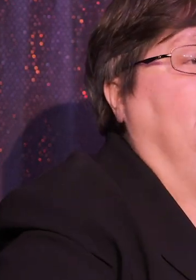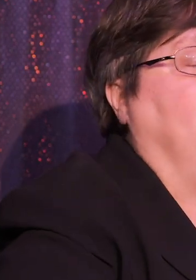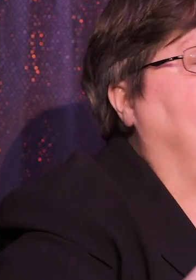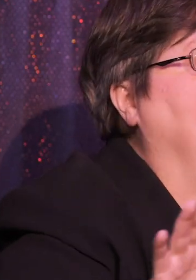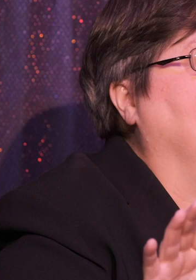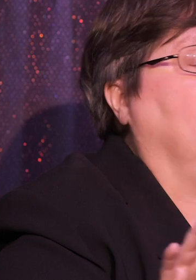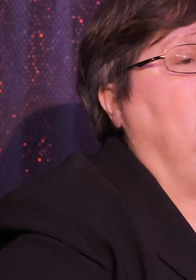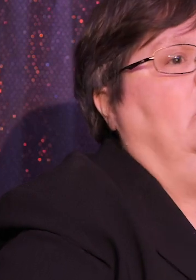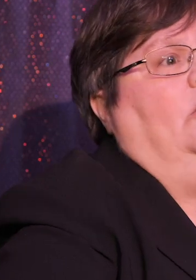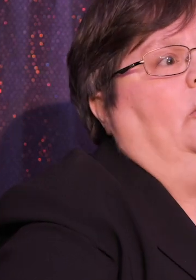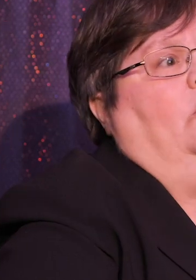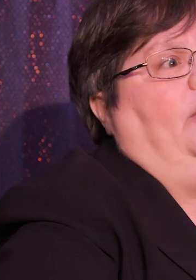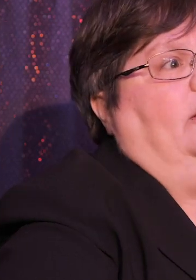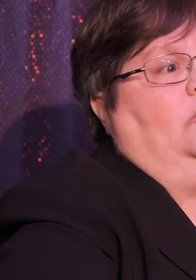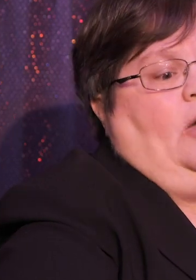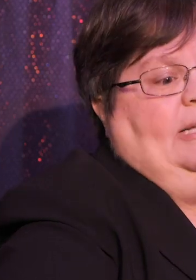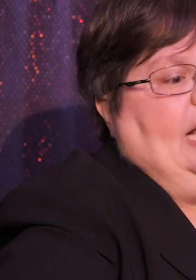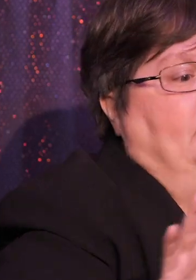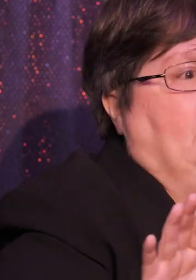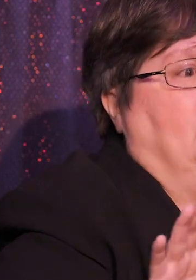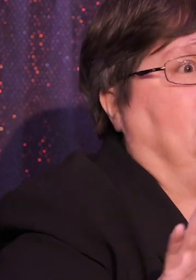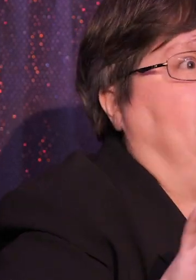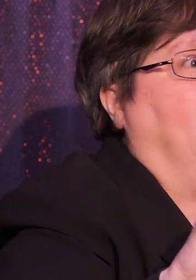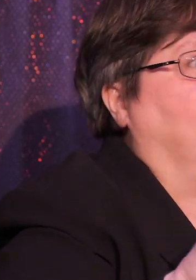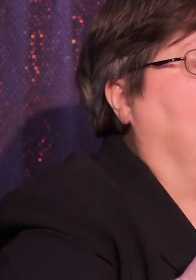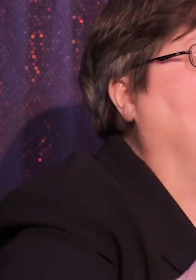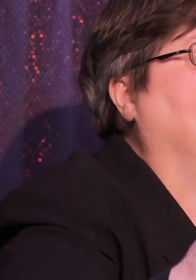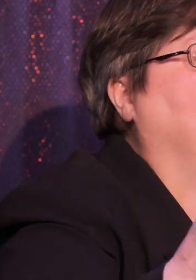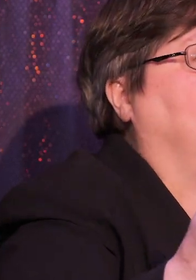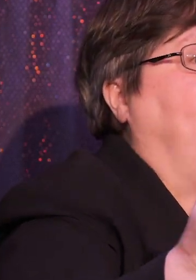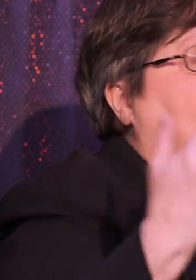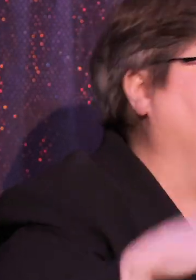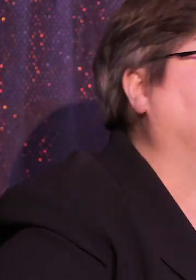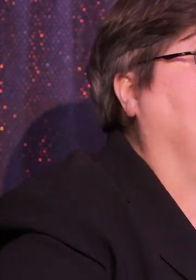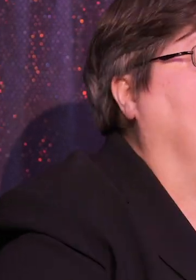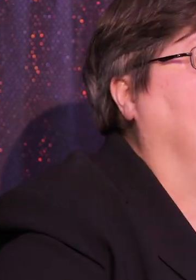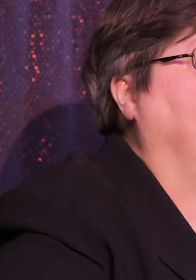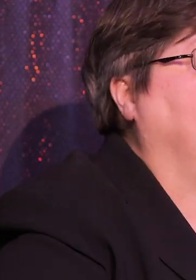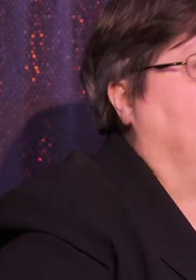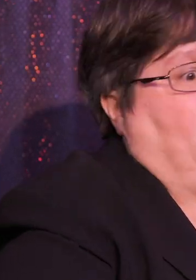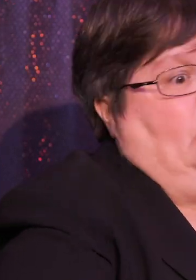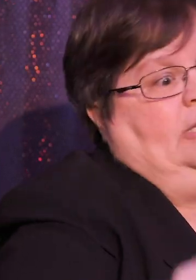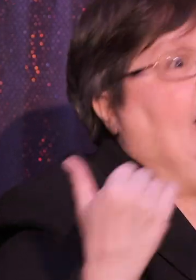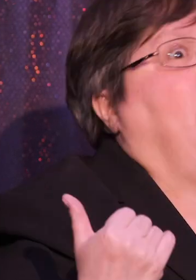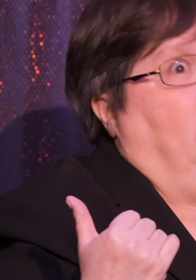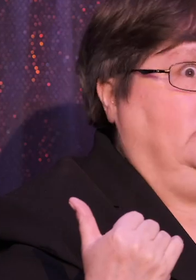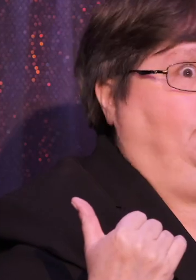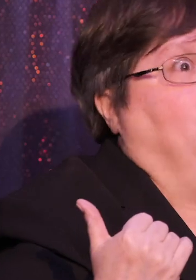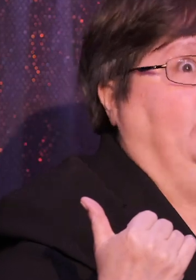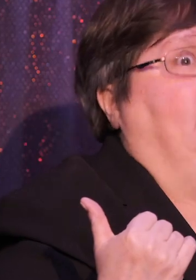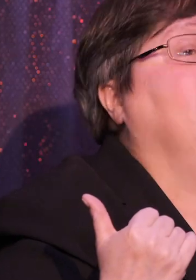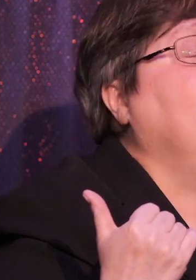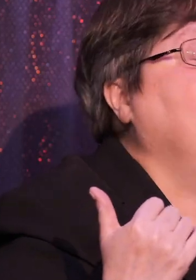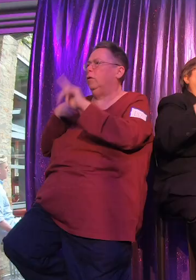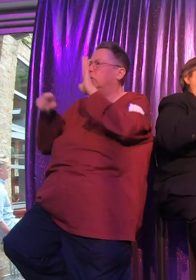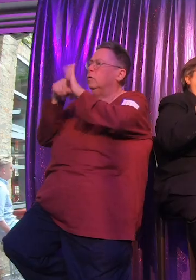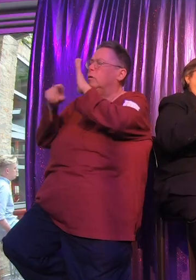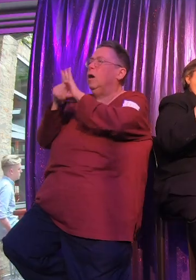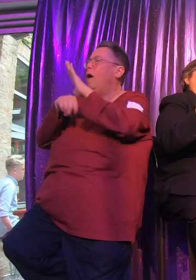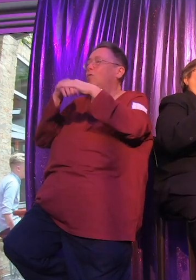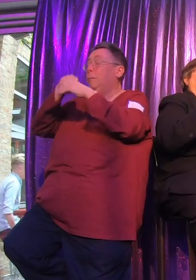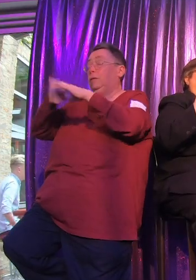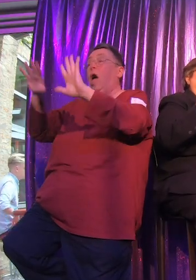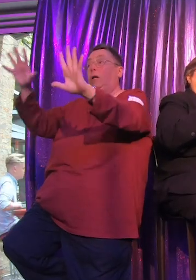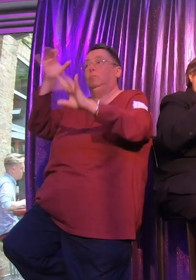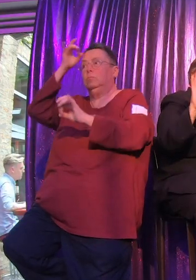told us that we were going to fail. You know, they tried to sabotage it. Montreal paid off Chicagoans to attack us from within. I'm